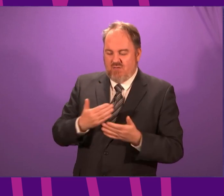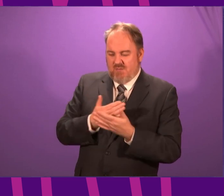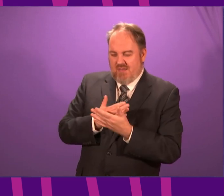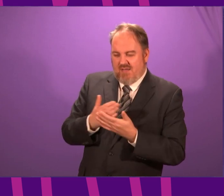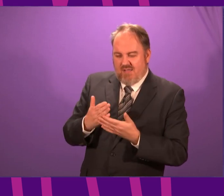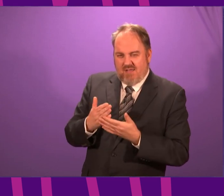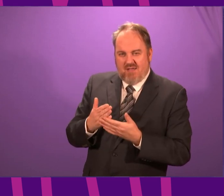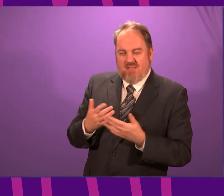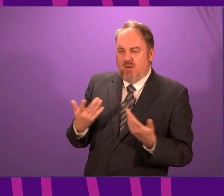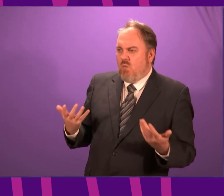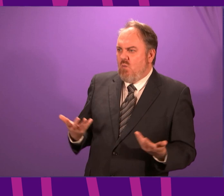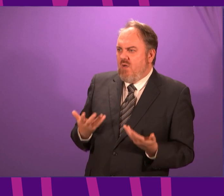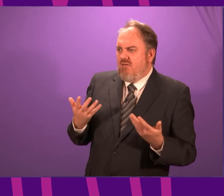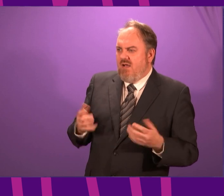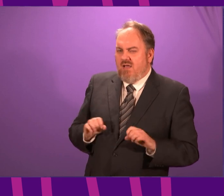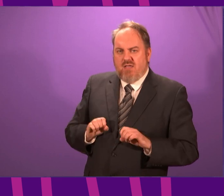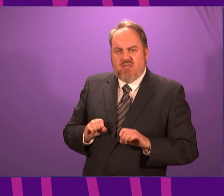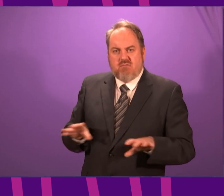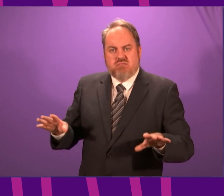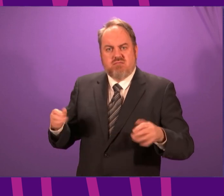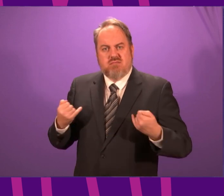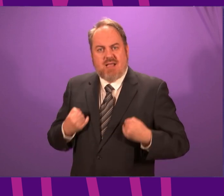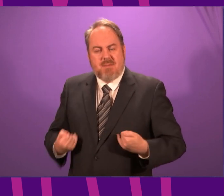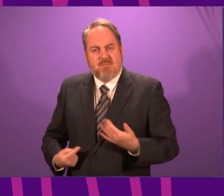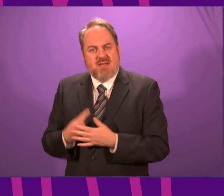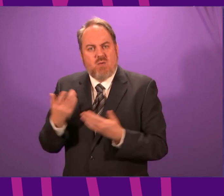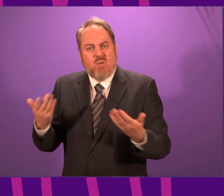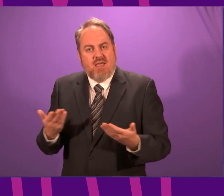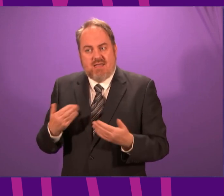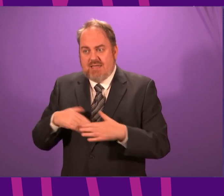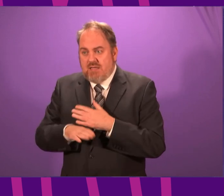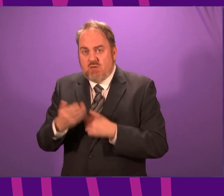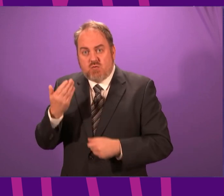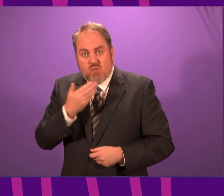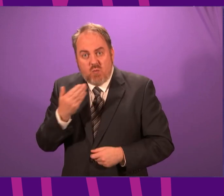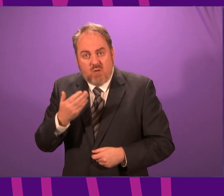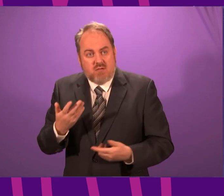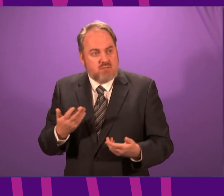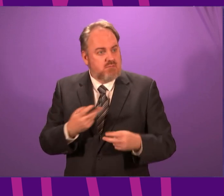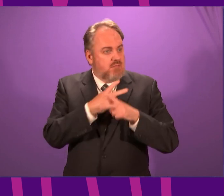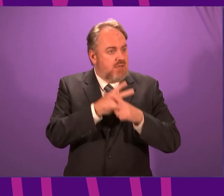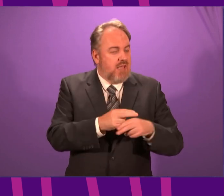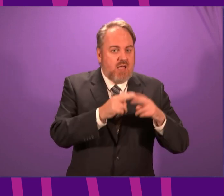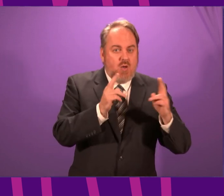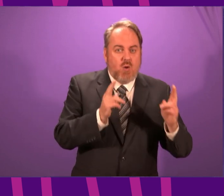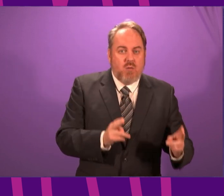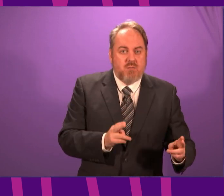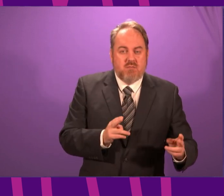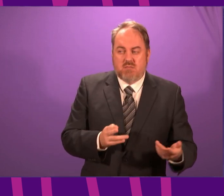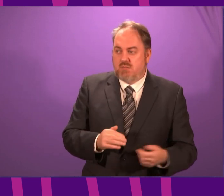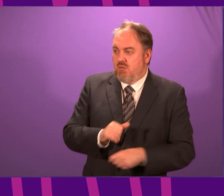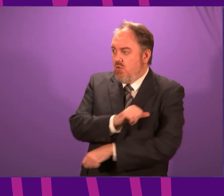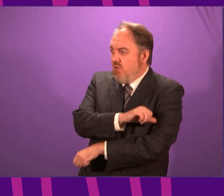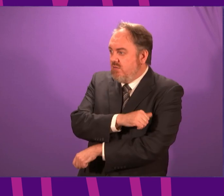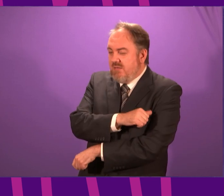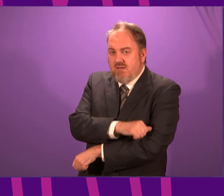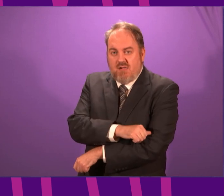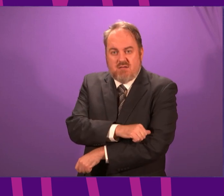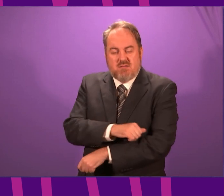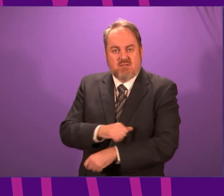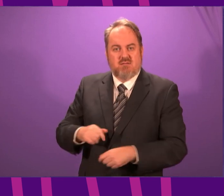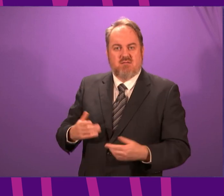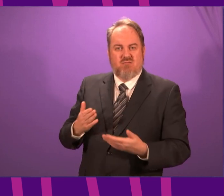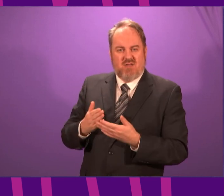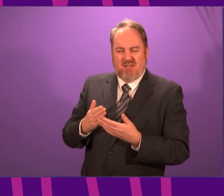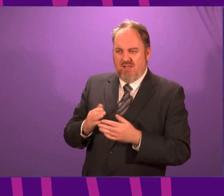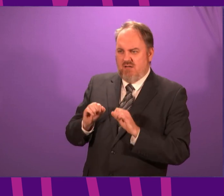are the outbreaks. Are they in care homes? Are they in schools? Are they in hospitals? Can it still be hospitality when they've been closed for